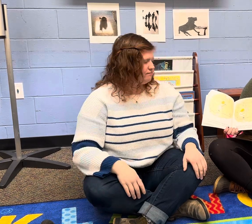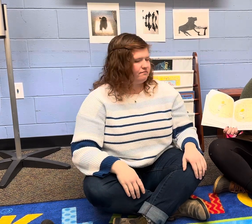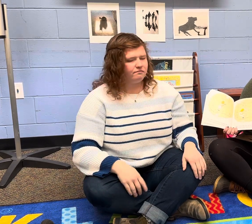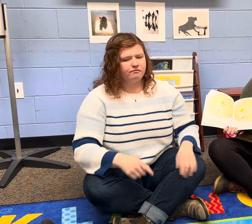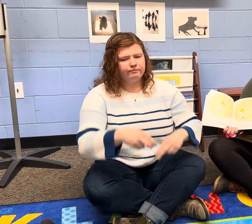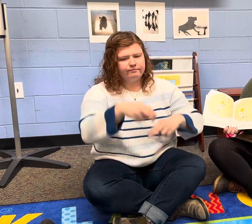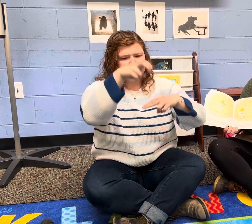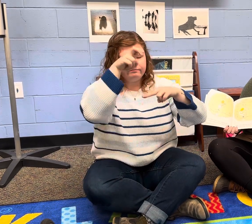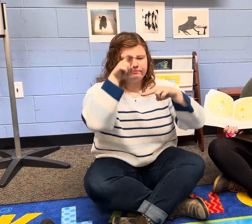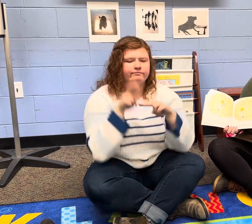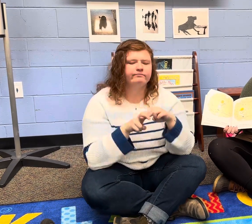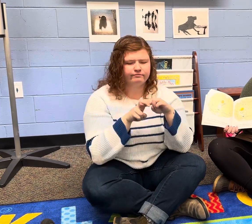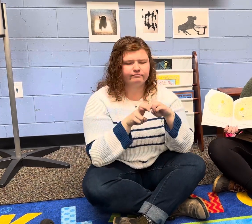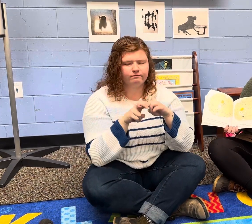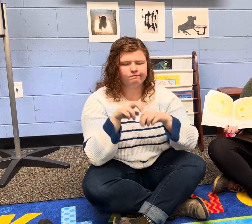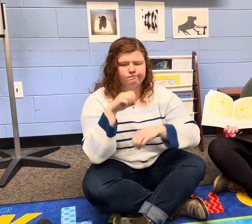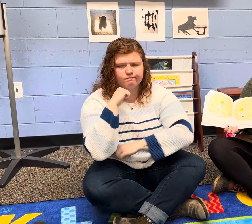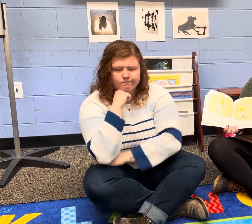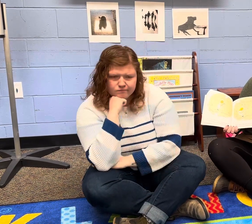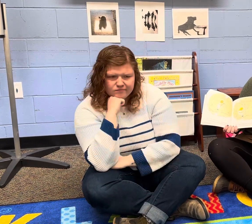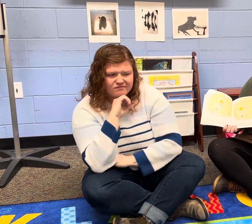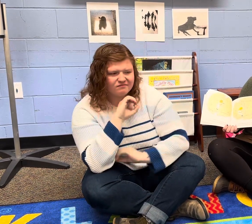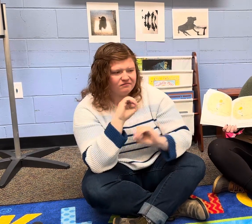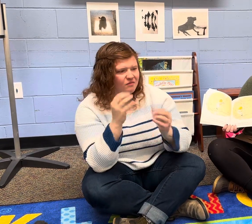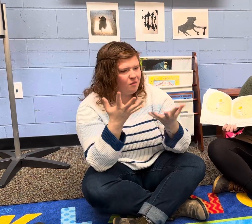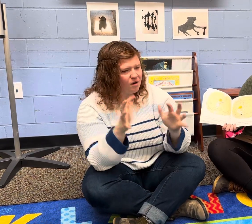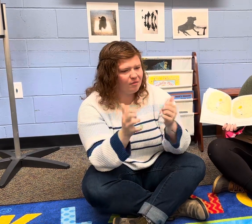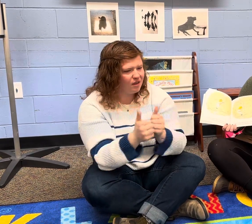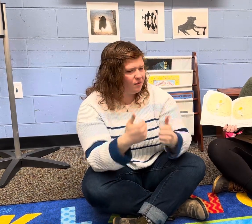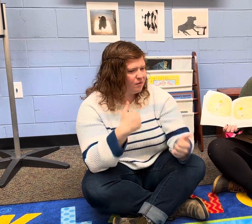of them would play with me.